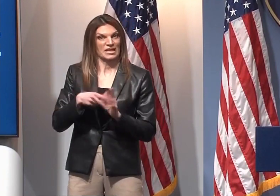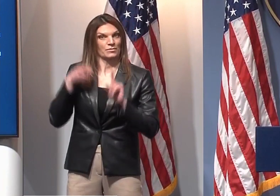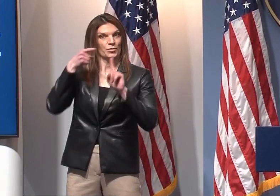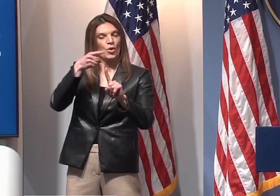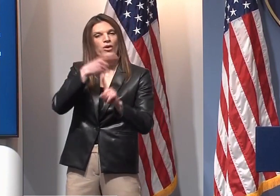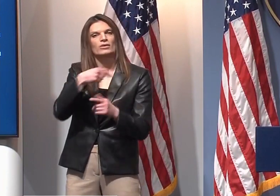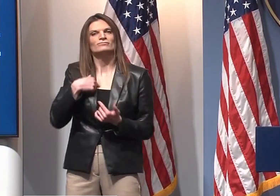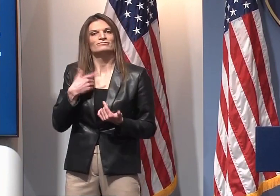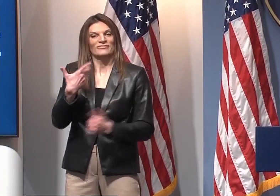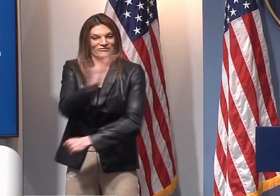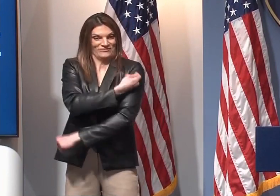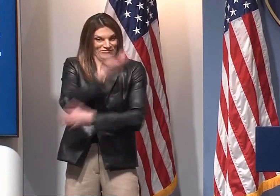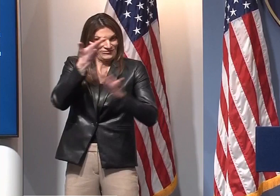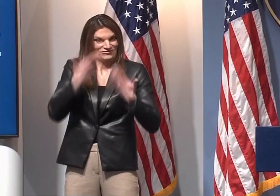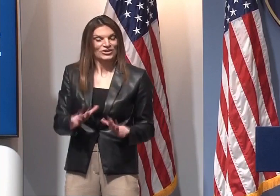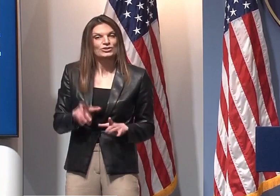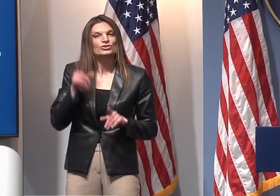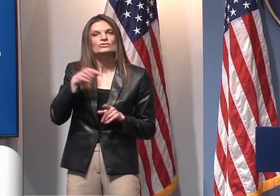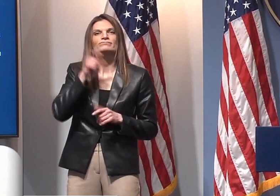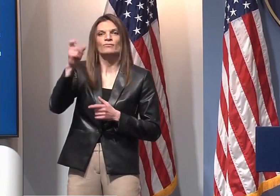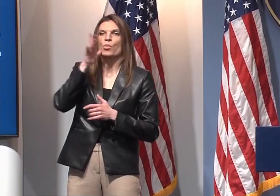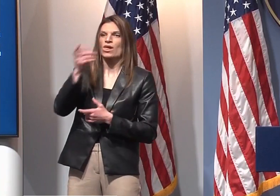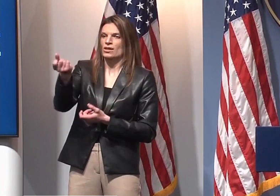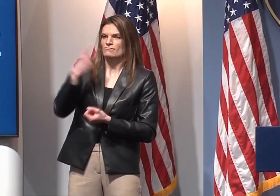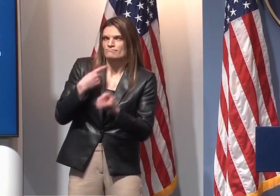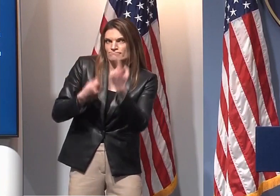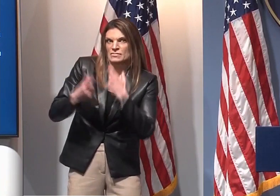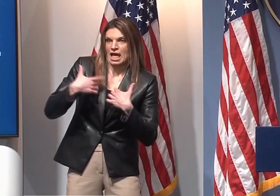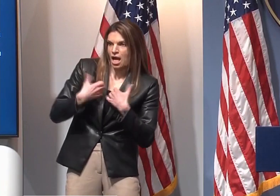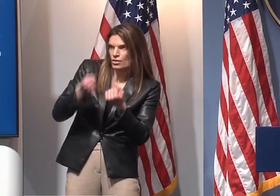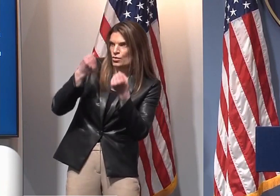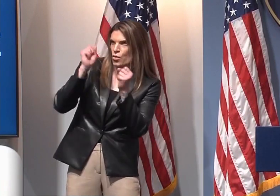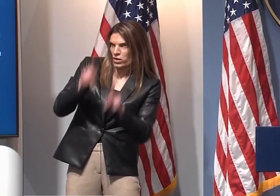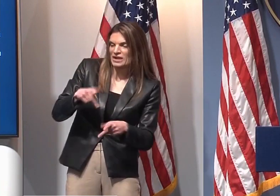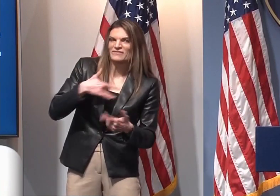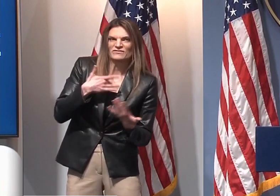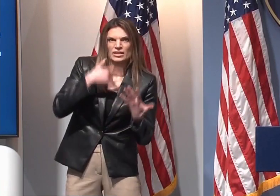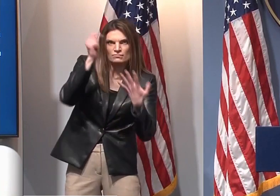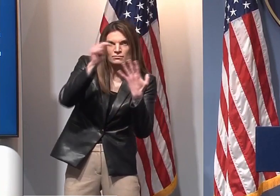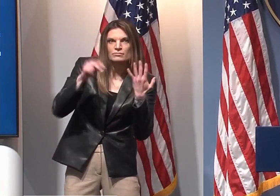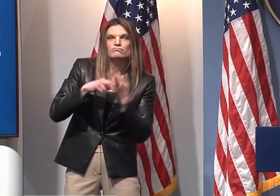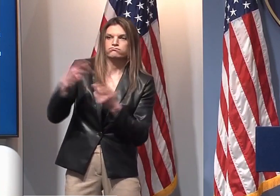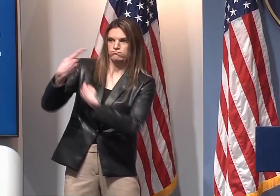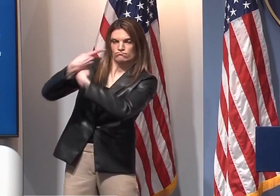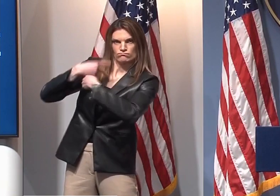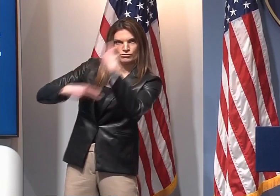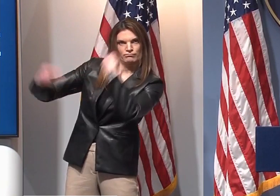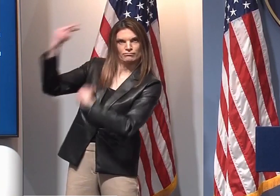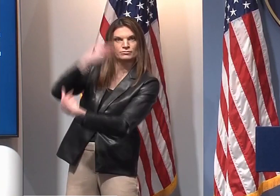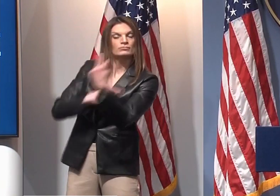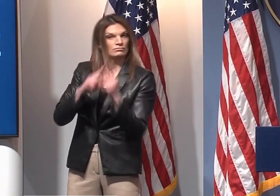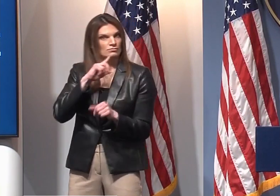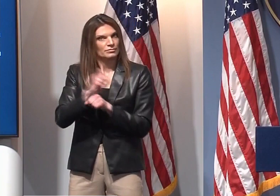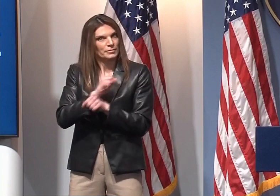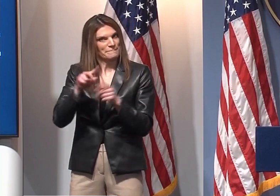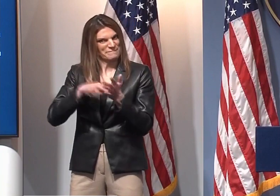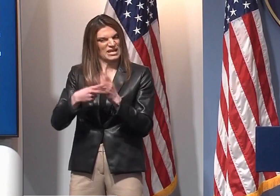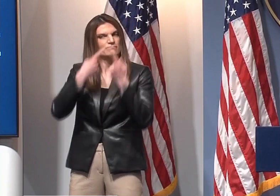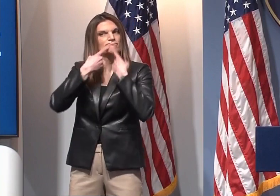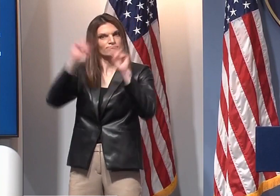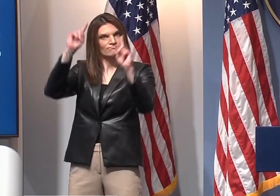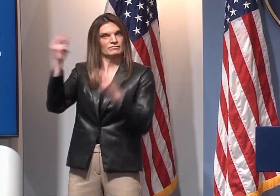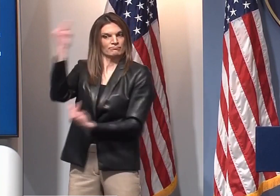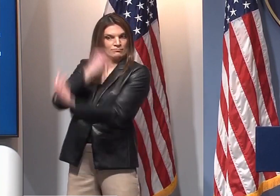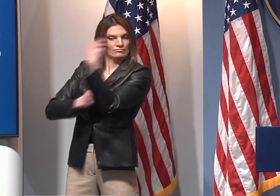works. And just 6 cases out of 6.8 million doses, that's about 1 in 1 million, means that this